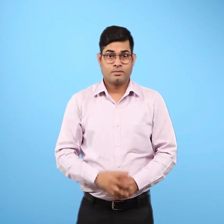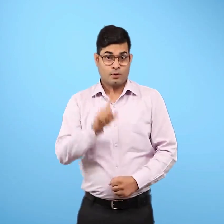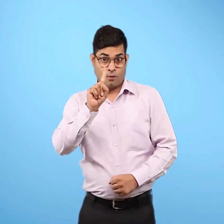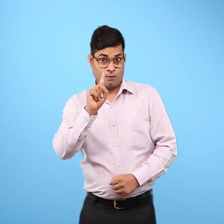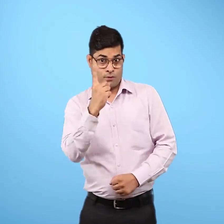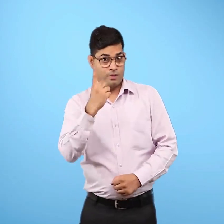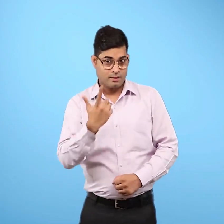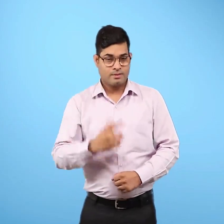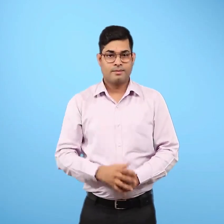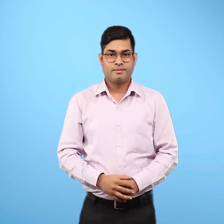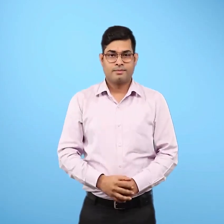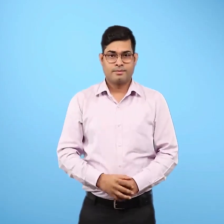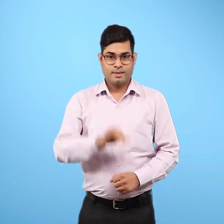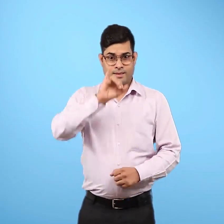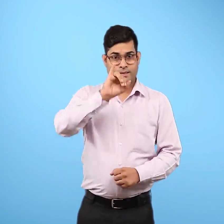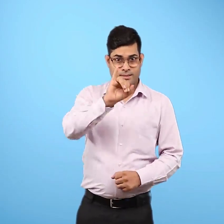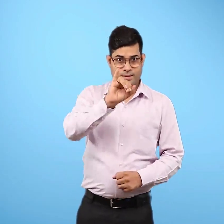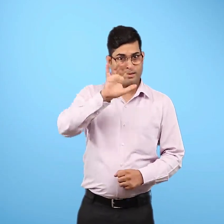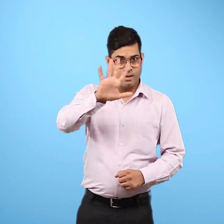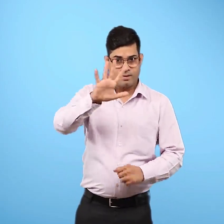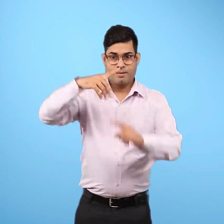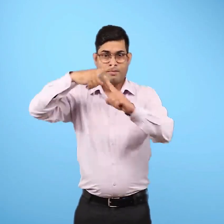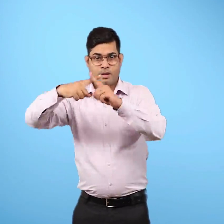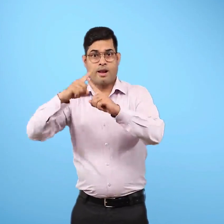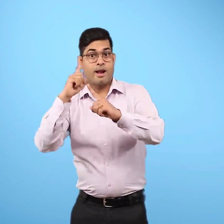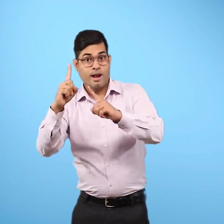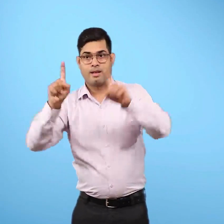So first multiply 65 with 1